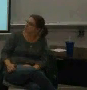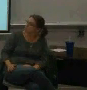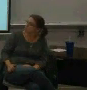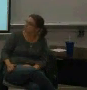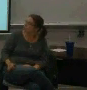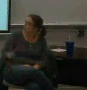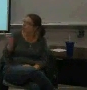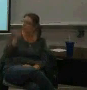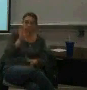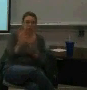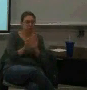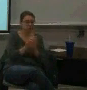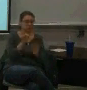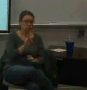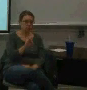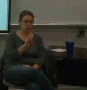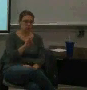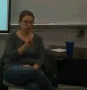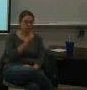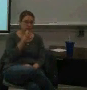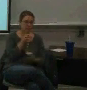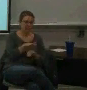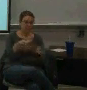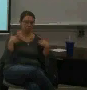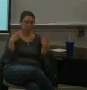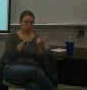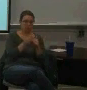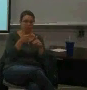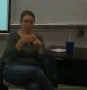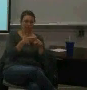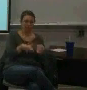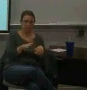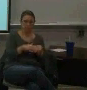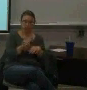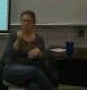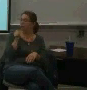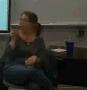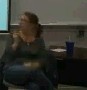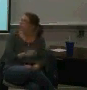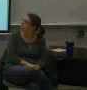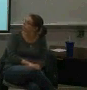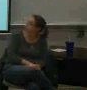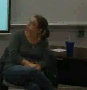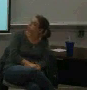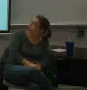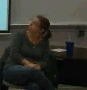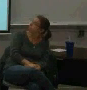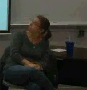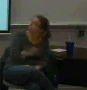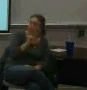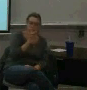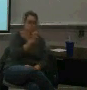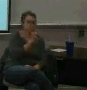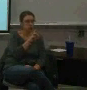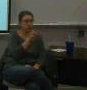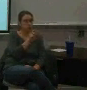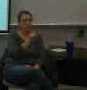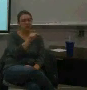So this is just a picture of your sea monkey with the eggs on the back of it, and your brine shrimp. It's a crustacean, remember.